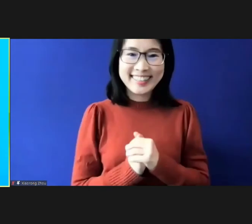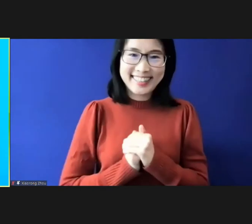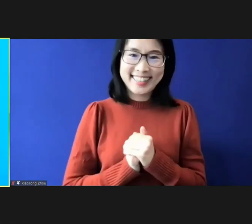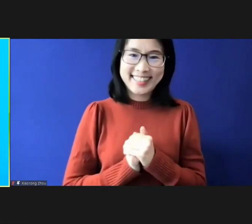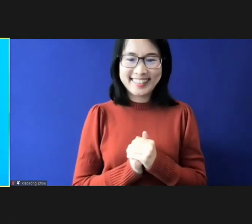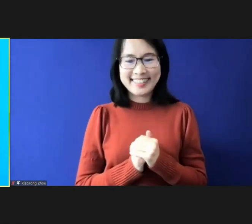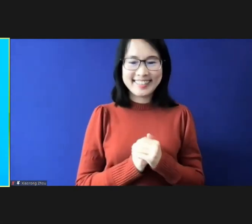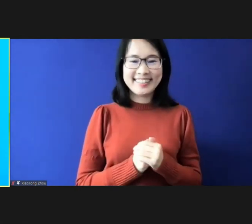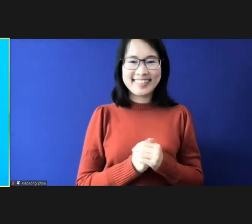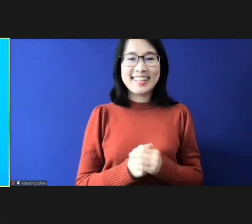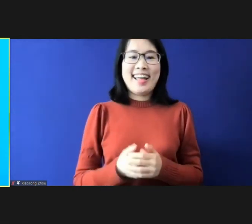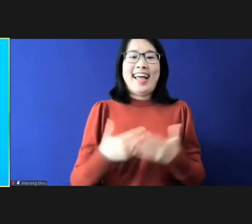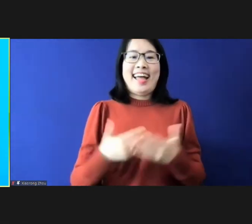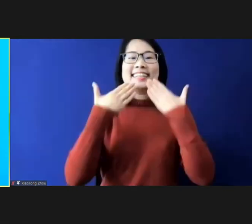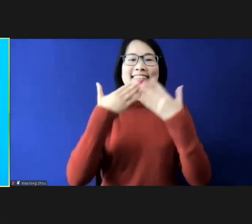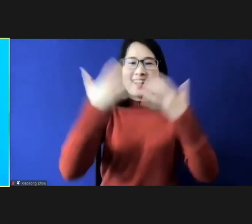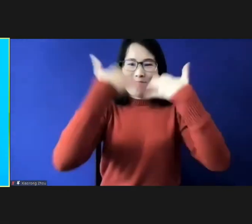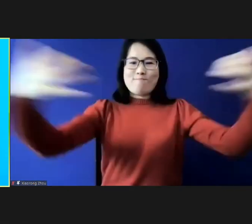Hello, everyone.